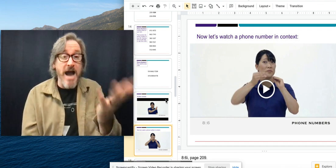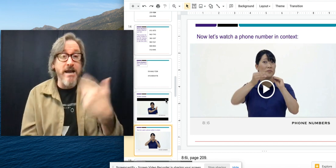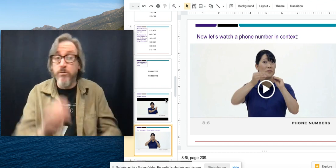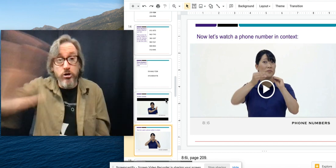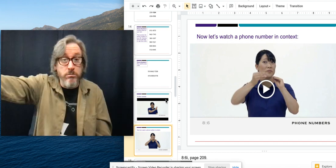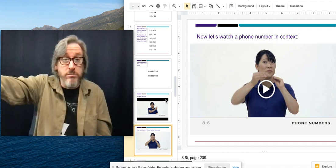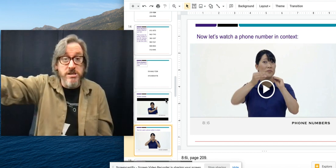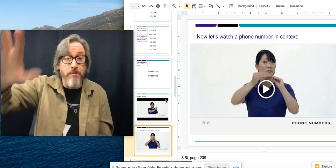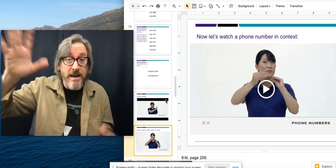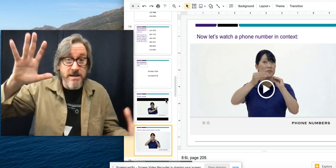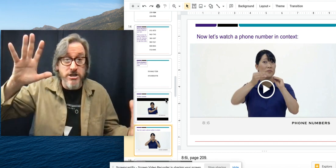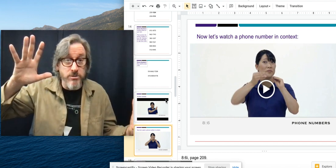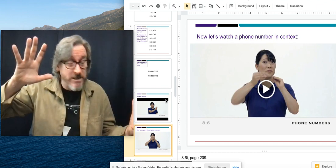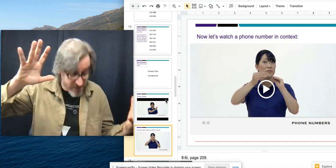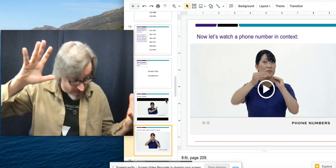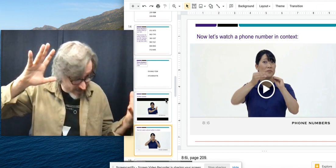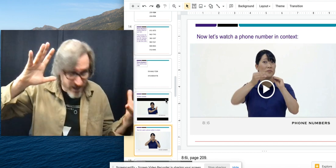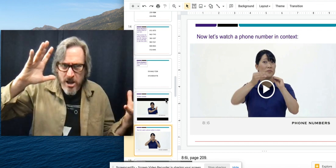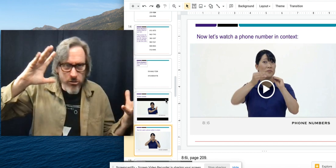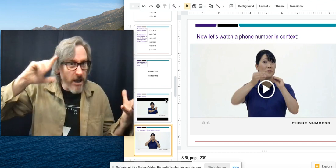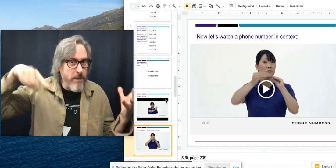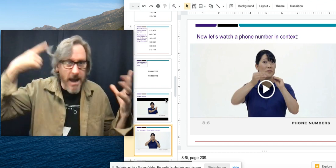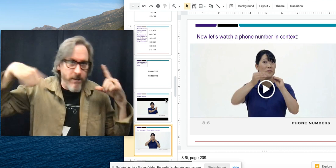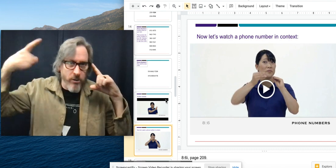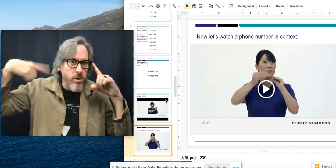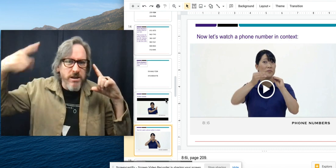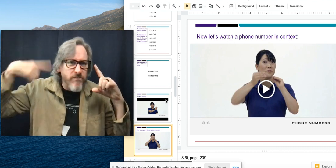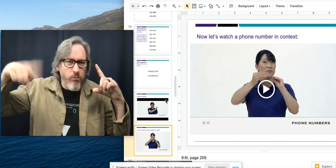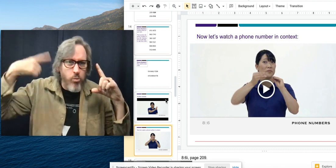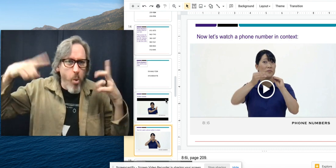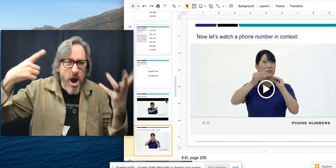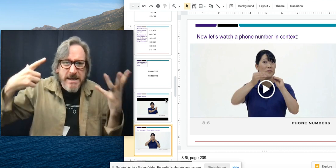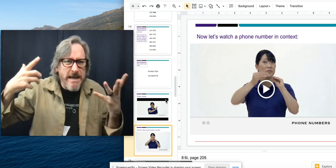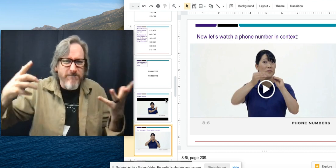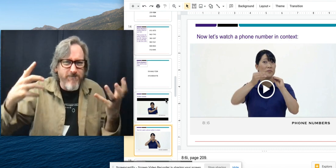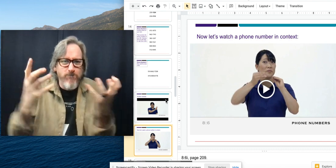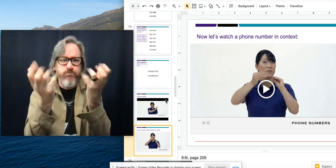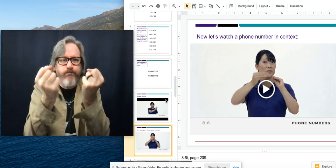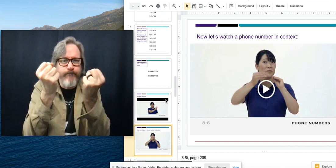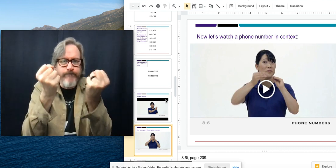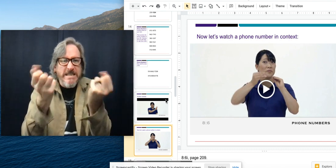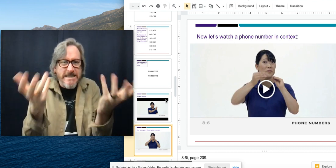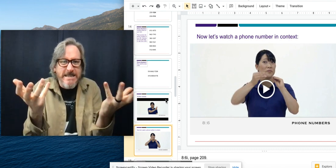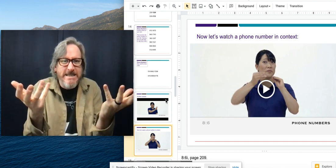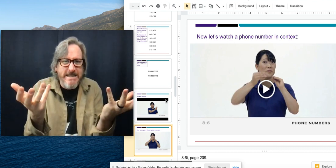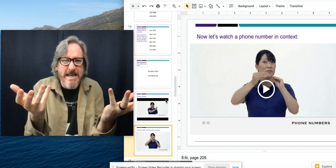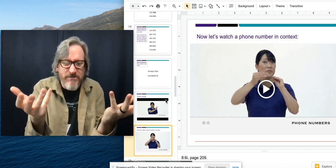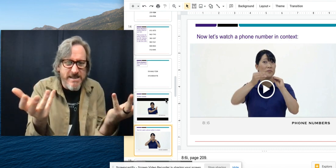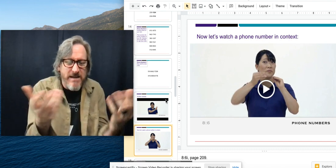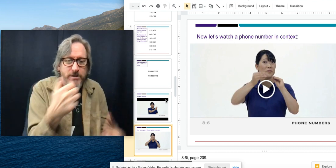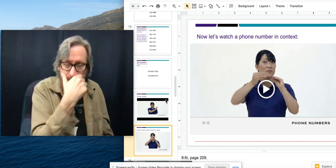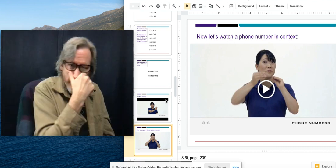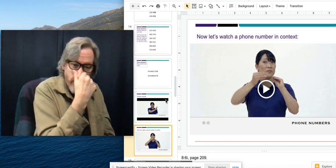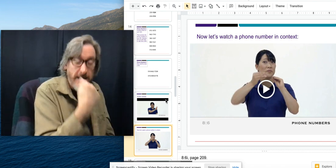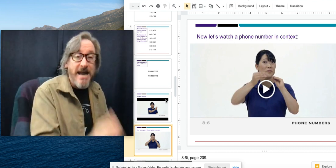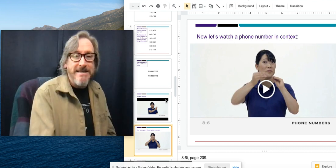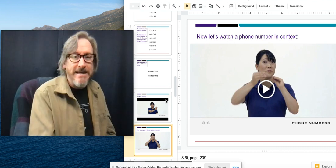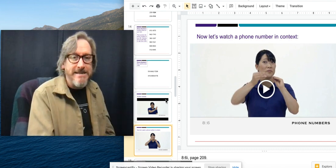DFD7. I stopped paying attention to what they were saying. Like in my head, I'm going, what the is